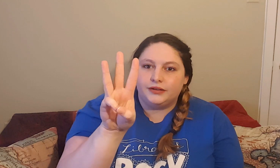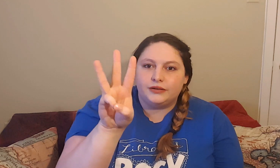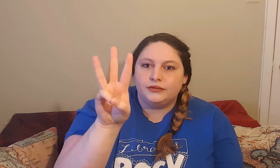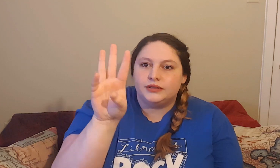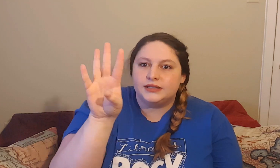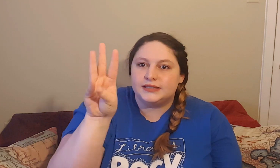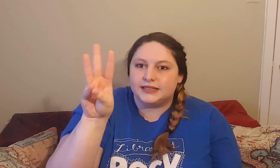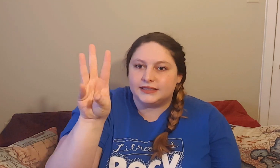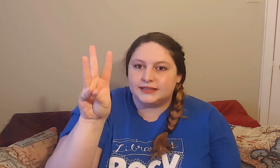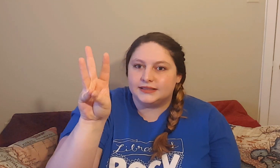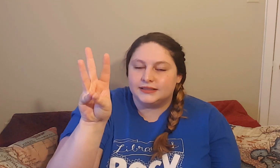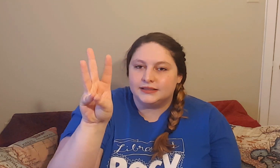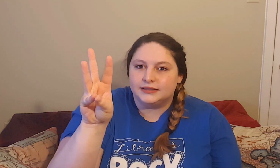W6.